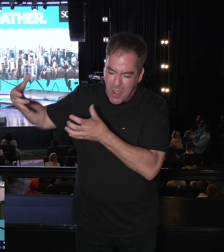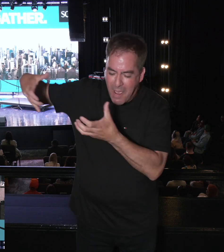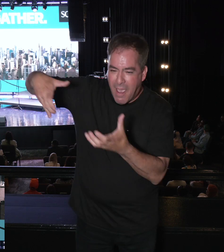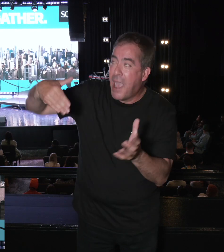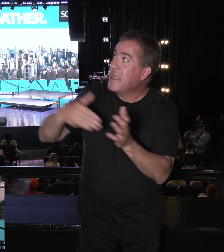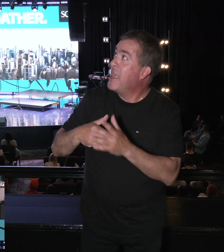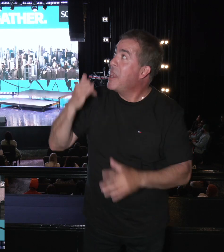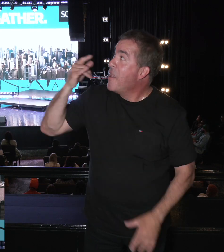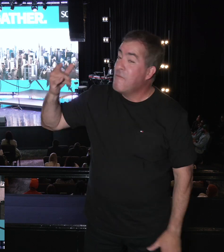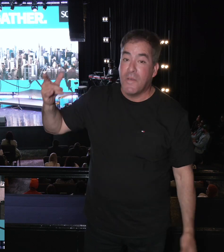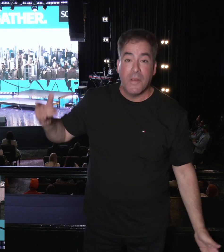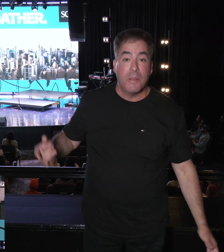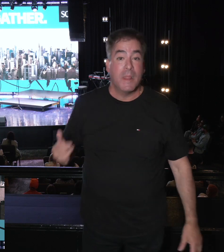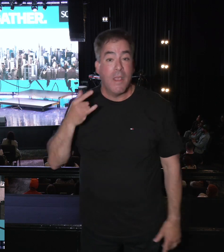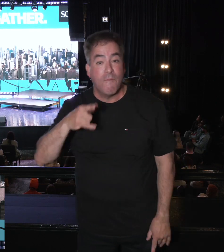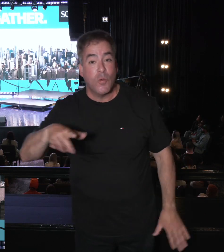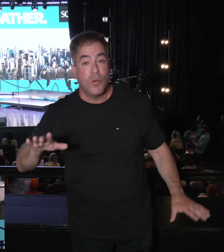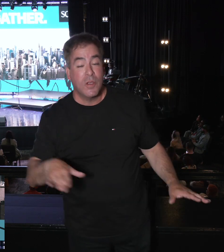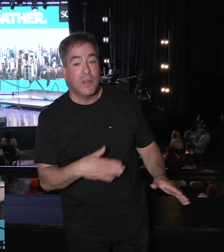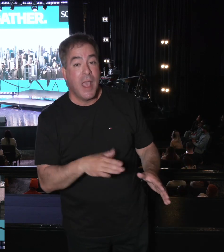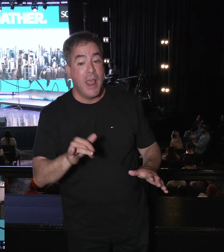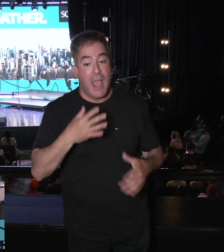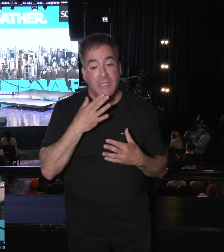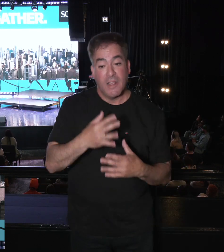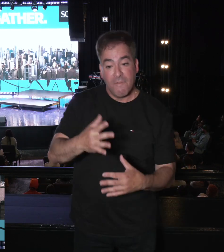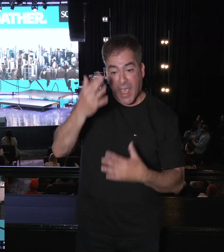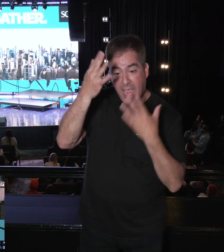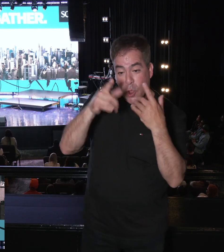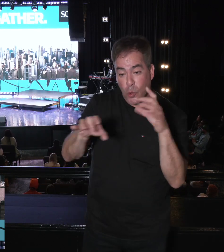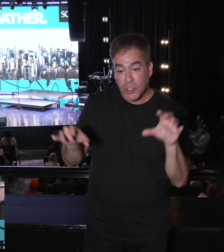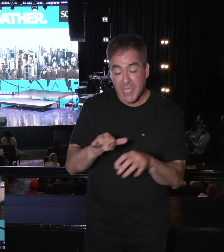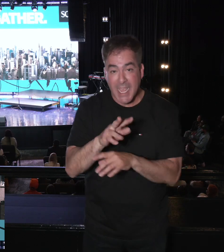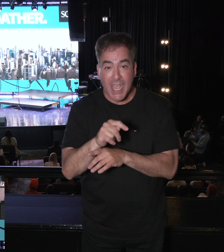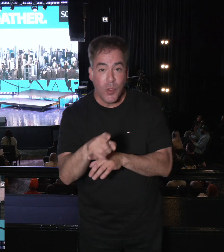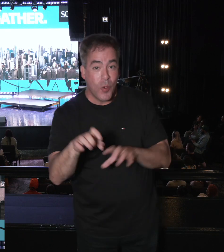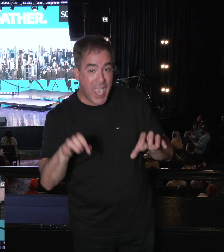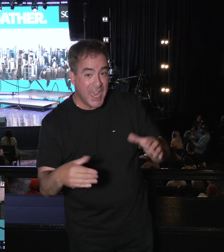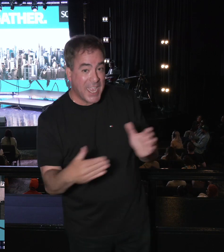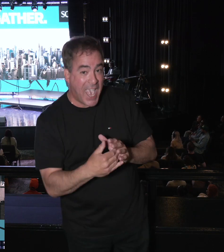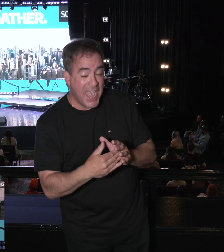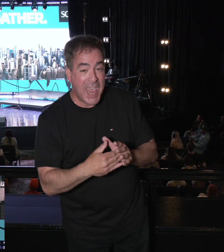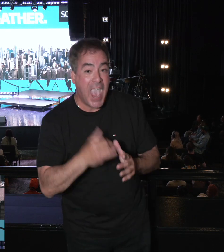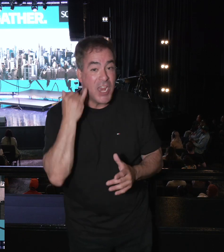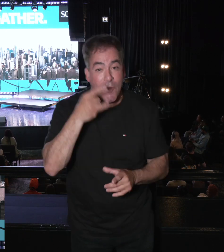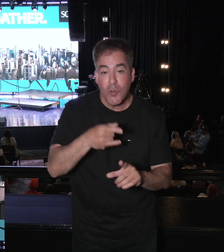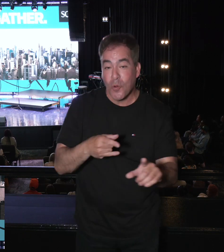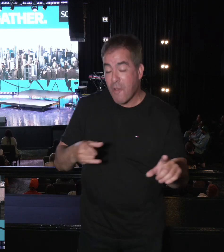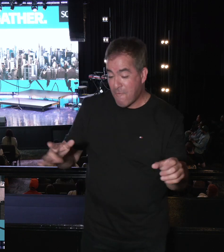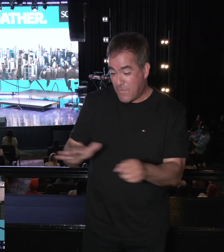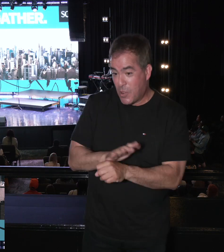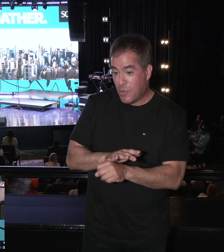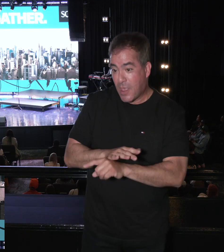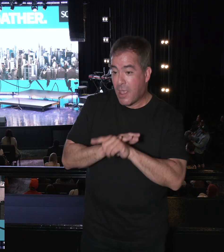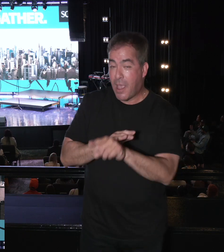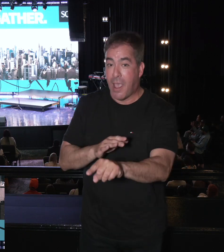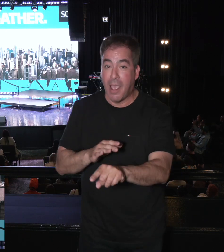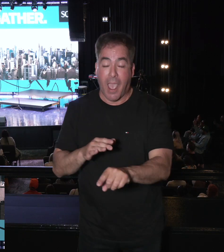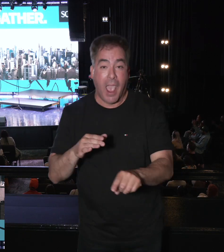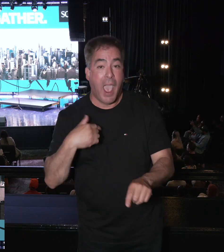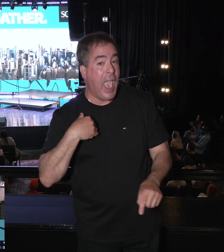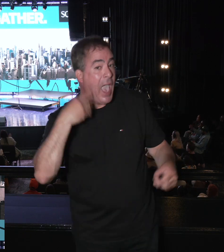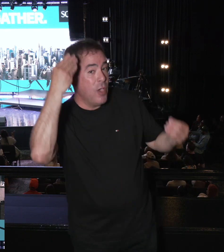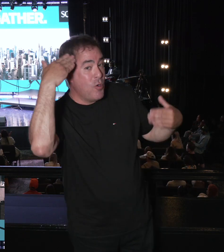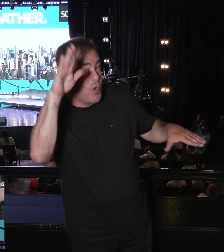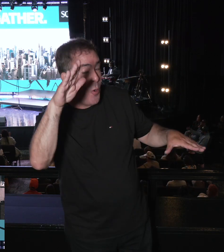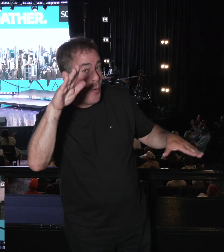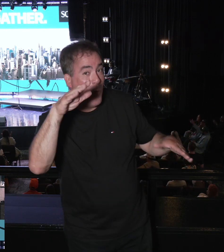Yeah. And if you came like tongues of fire, and you did, you can again, and if you fill them up, I